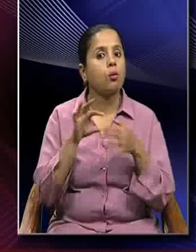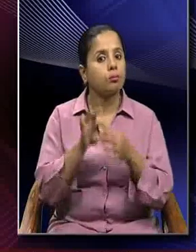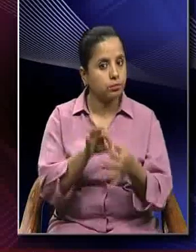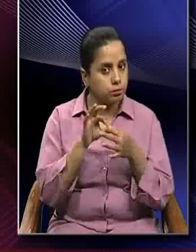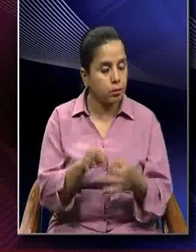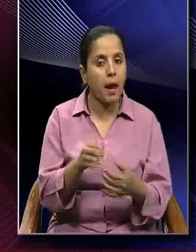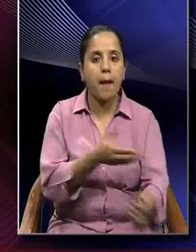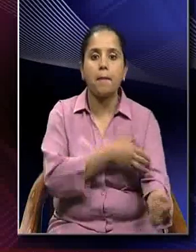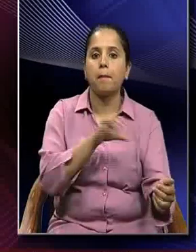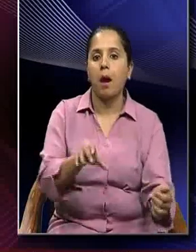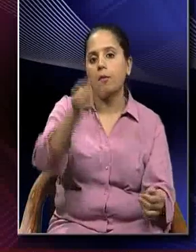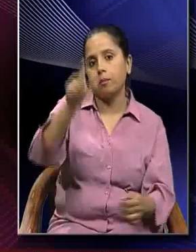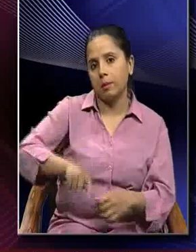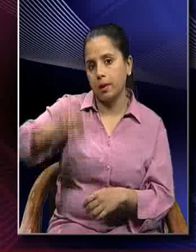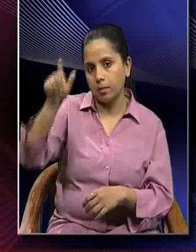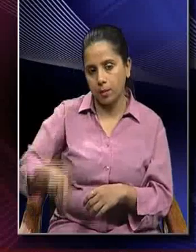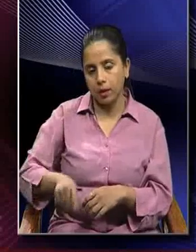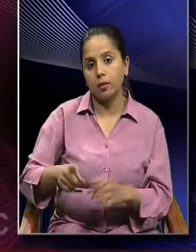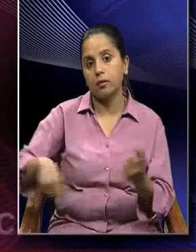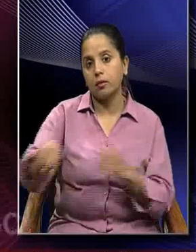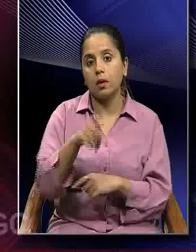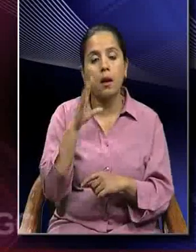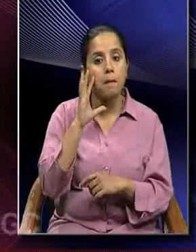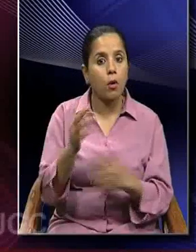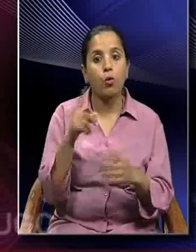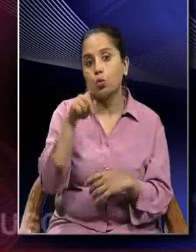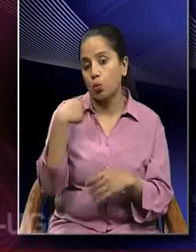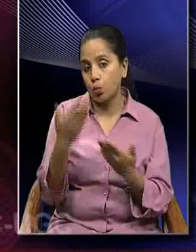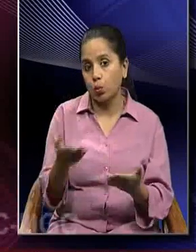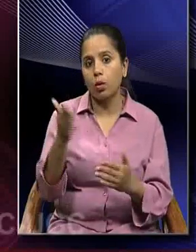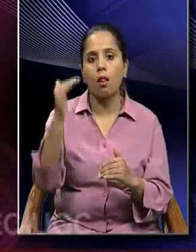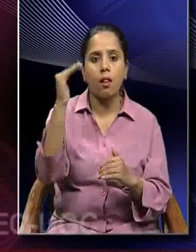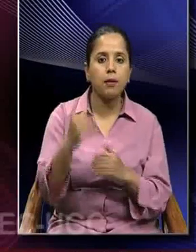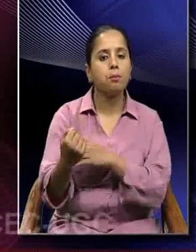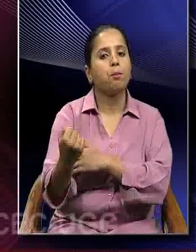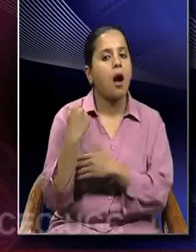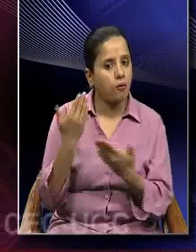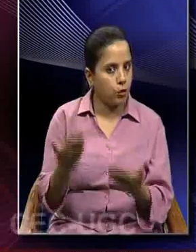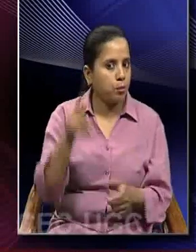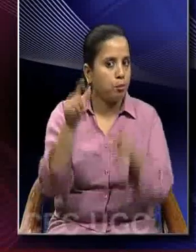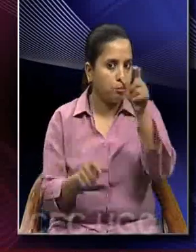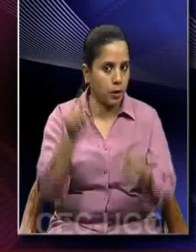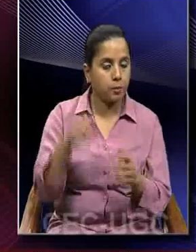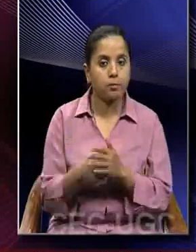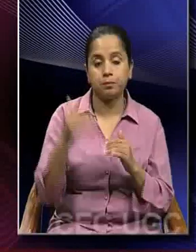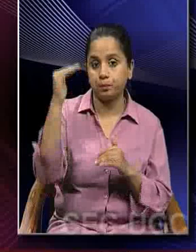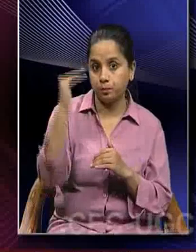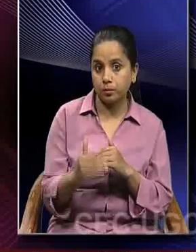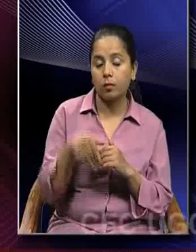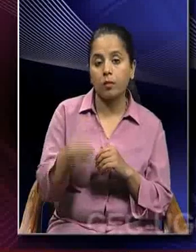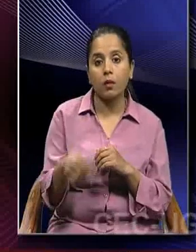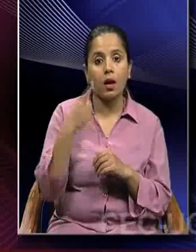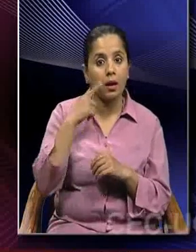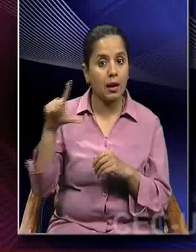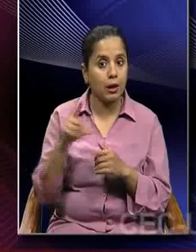and empowering individuals, particularly those who are less powerful. Reduction of illusion by